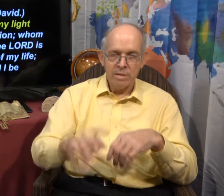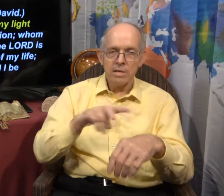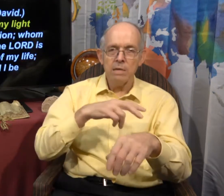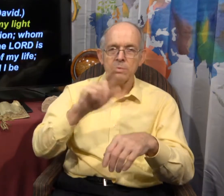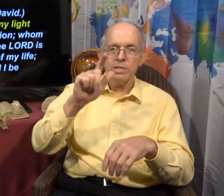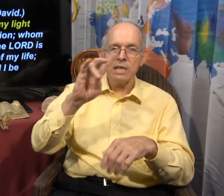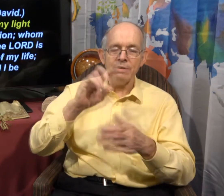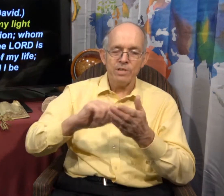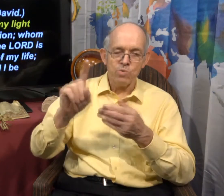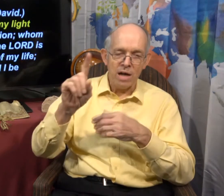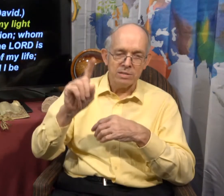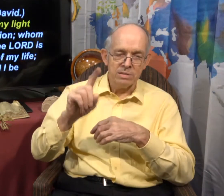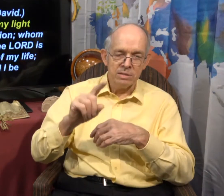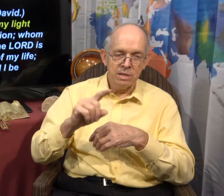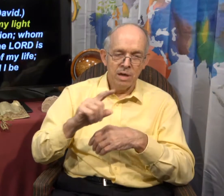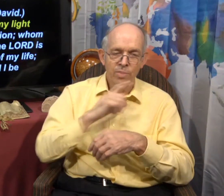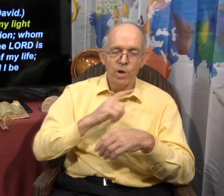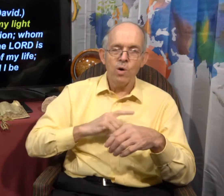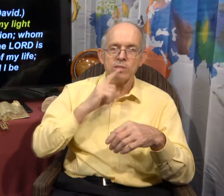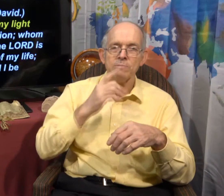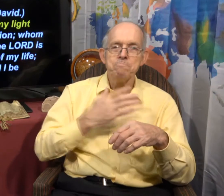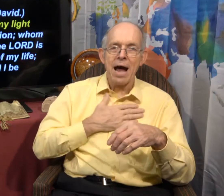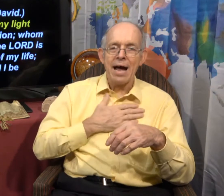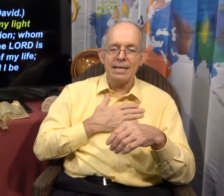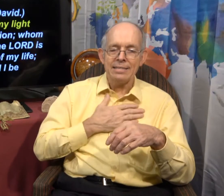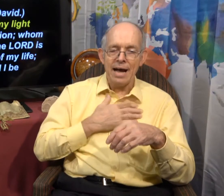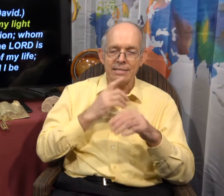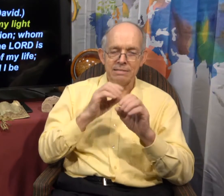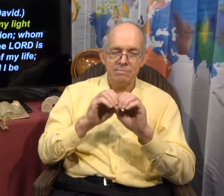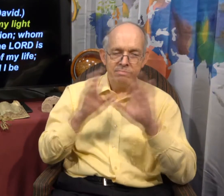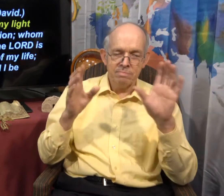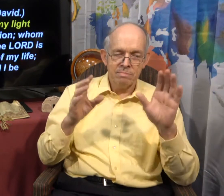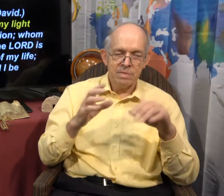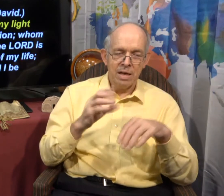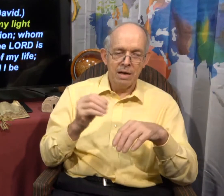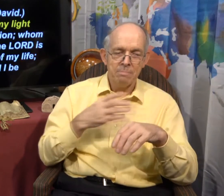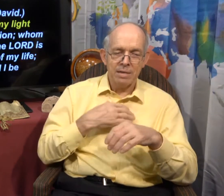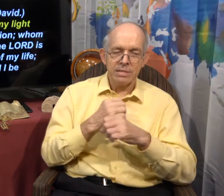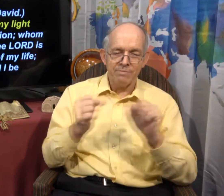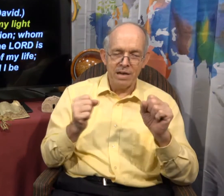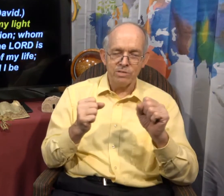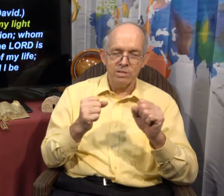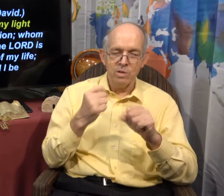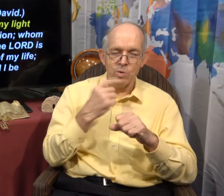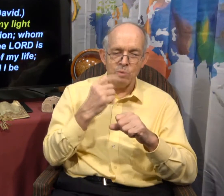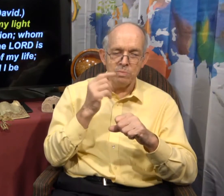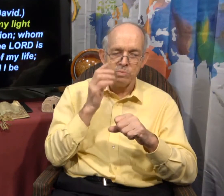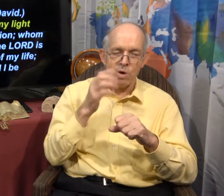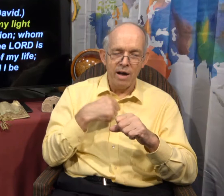Time for the 71st round. The Lord is my light and my salvation. Whom do I